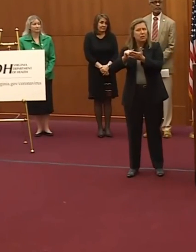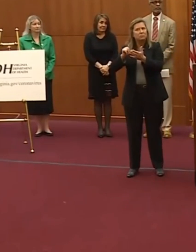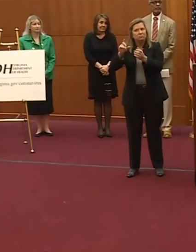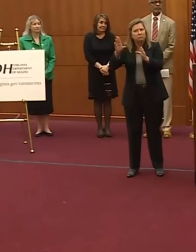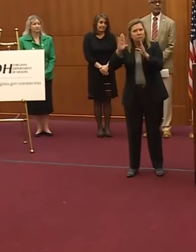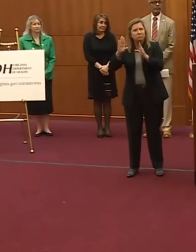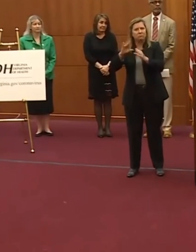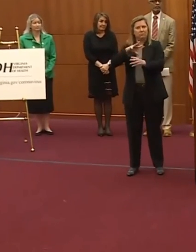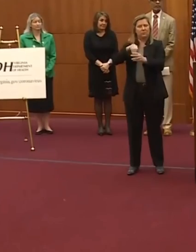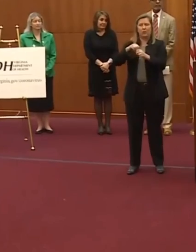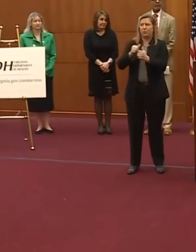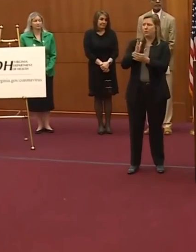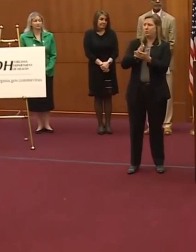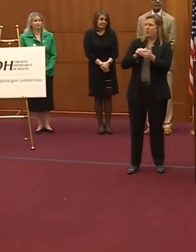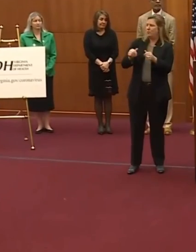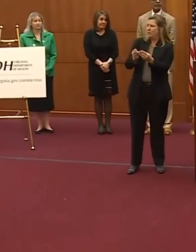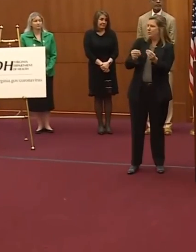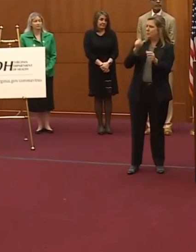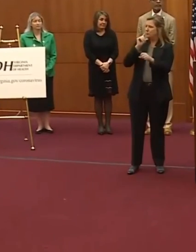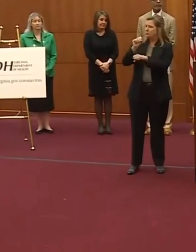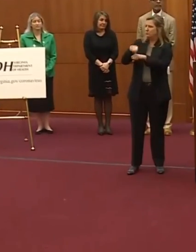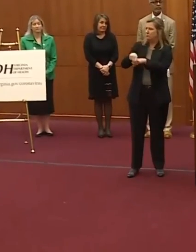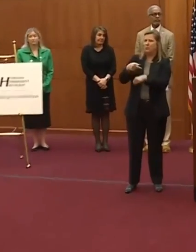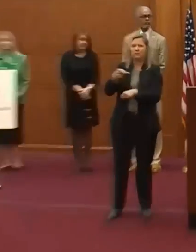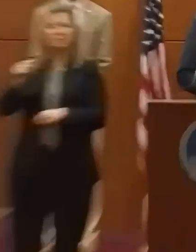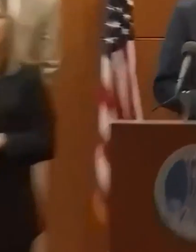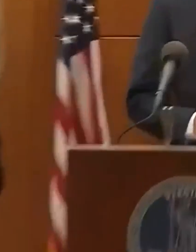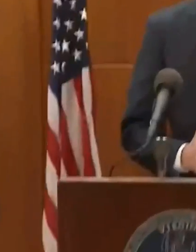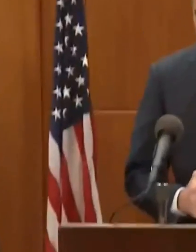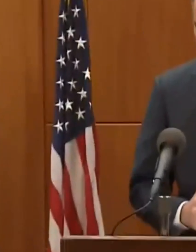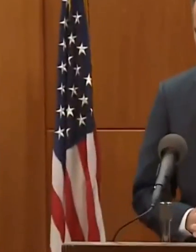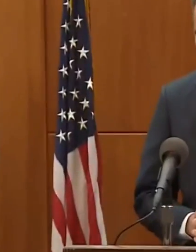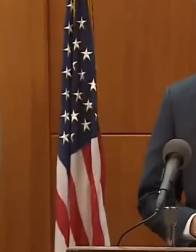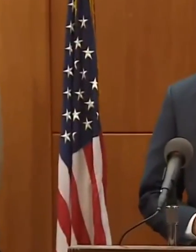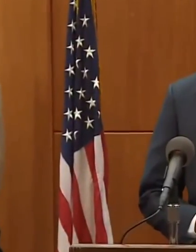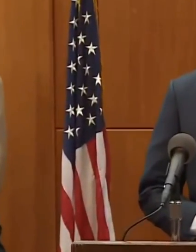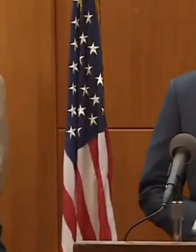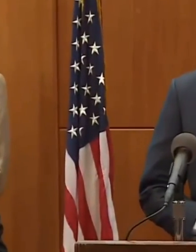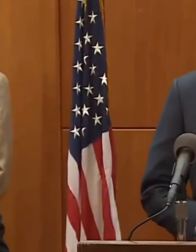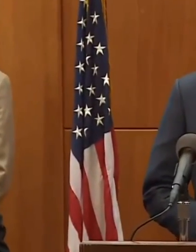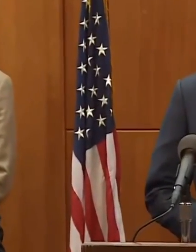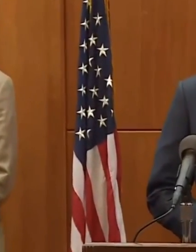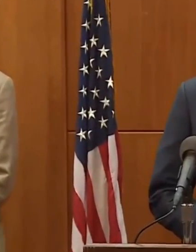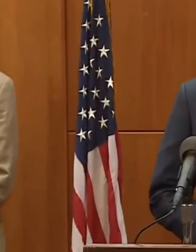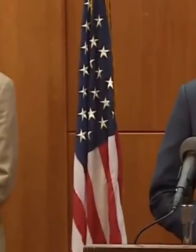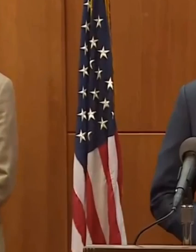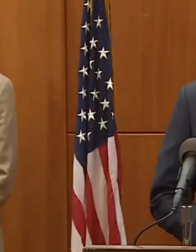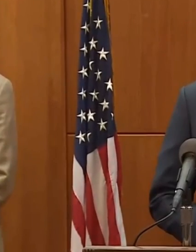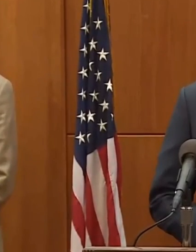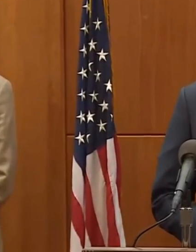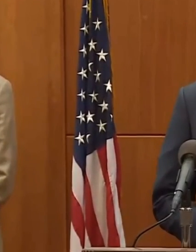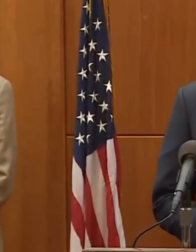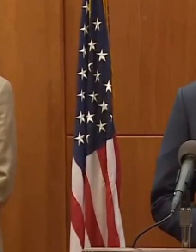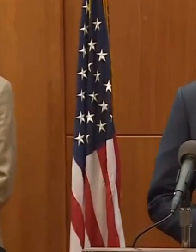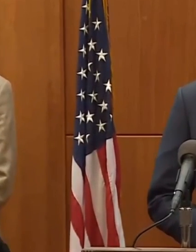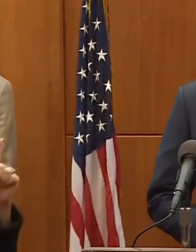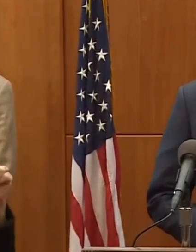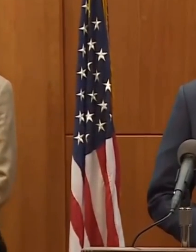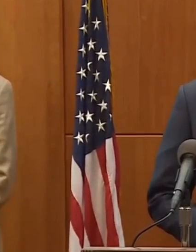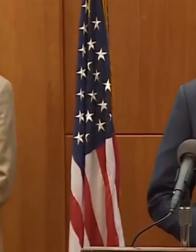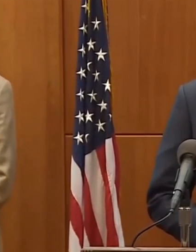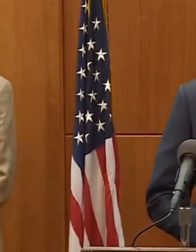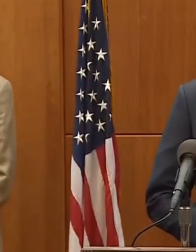of the solution to overcome this pandemic. Together, we will get through this and we will be